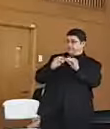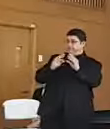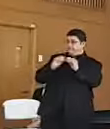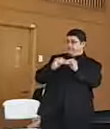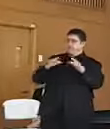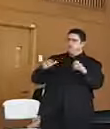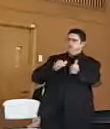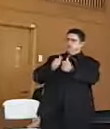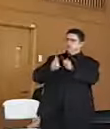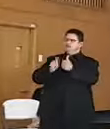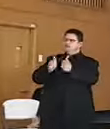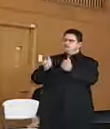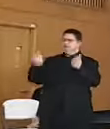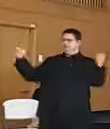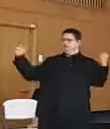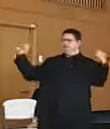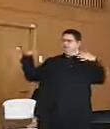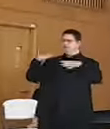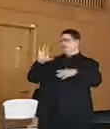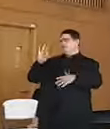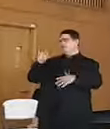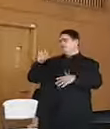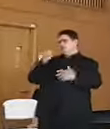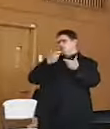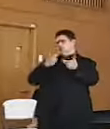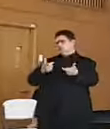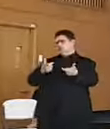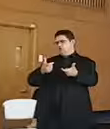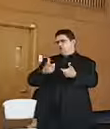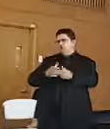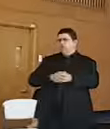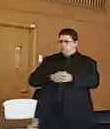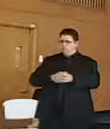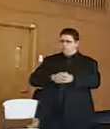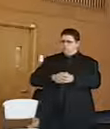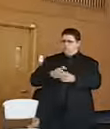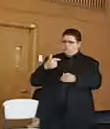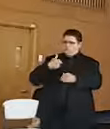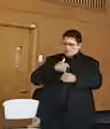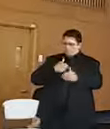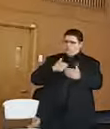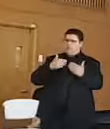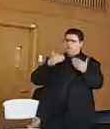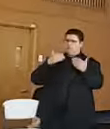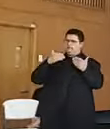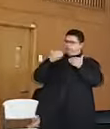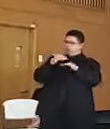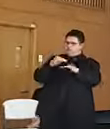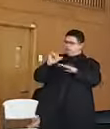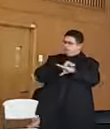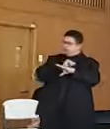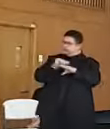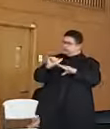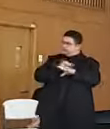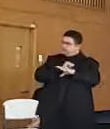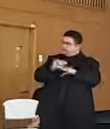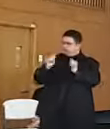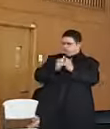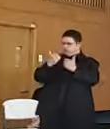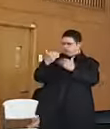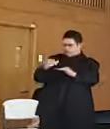The guidelines for sports currently are limited practices with certain conditions. And that's for fall sports in the schools.